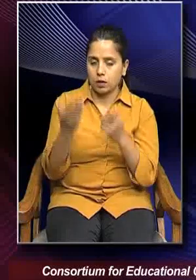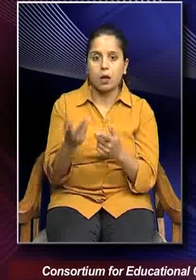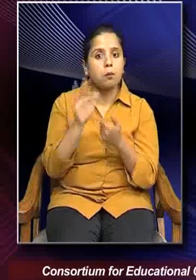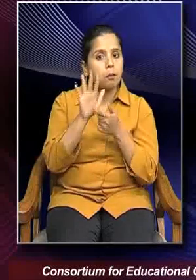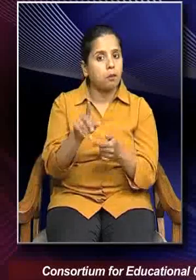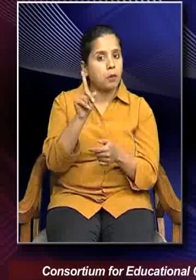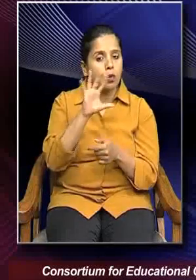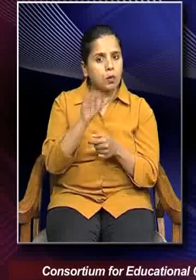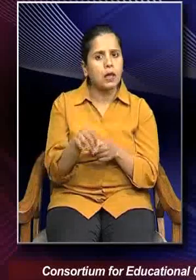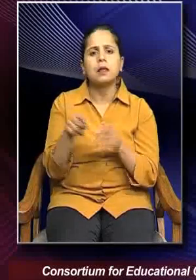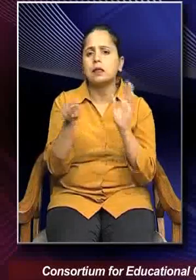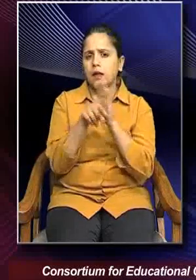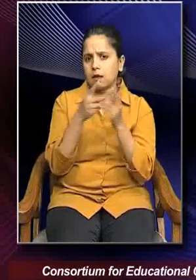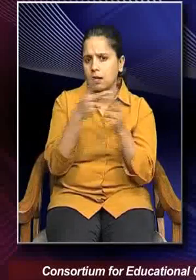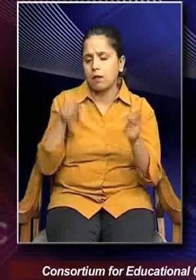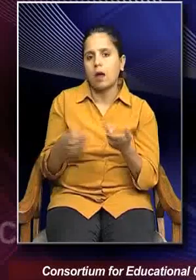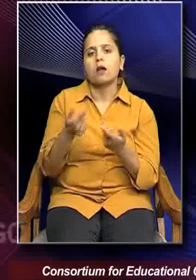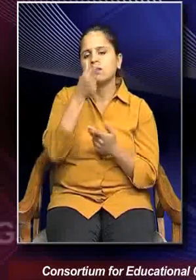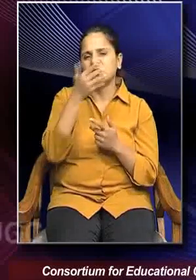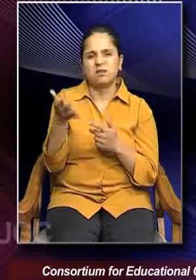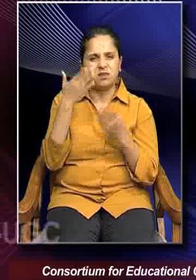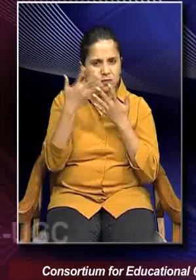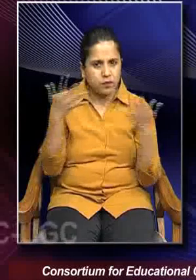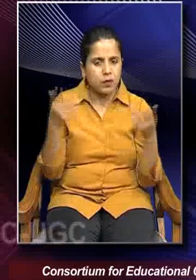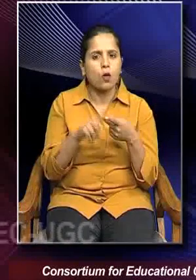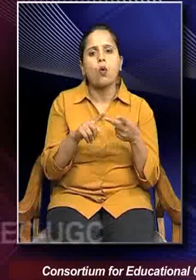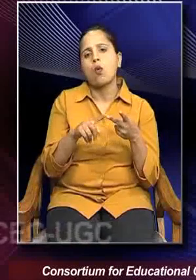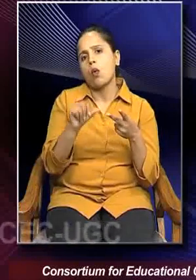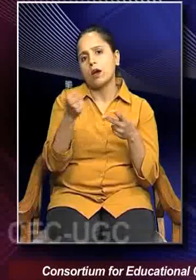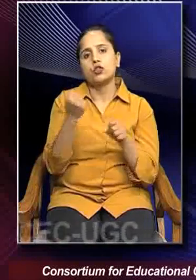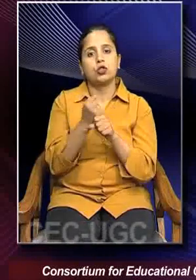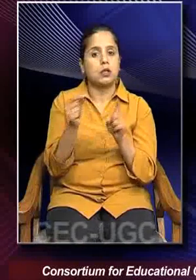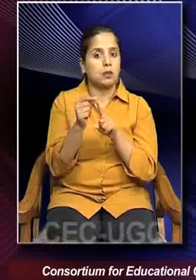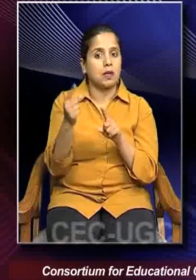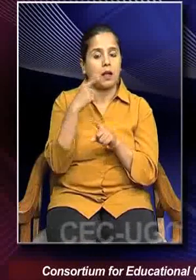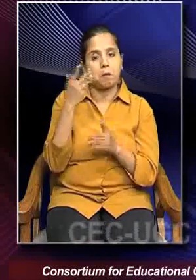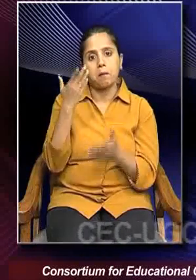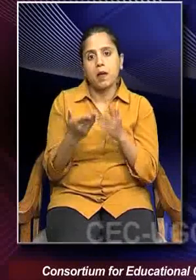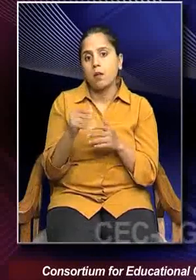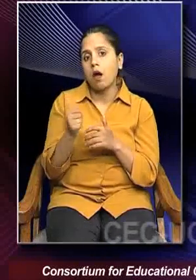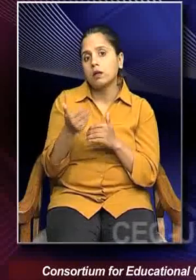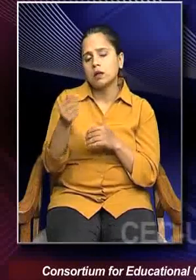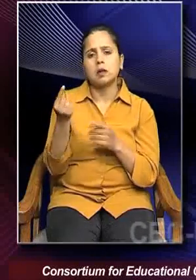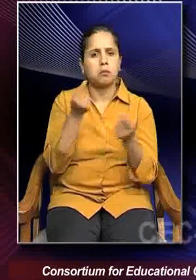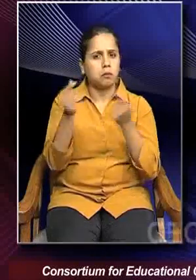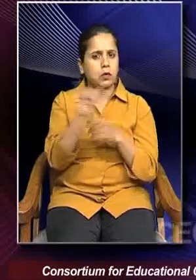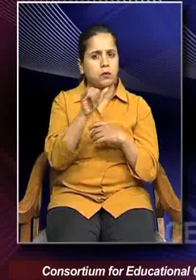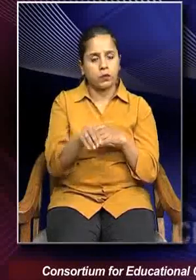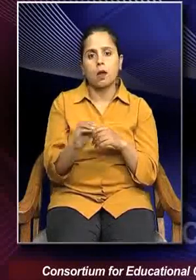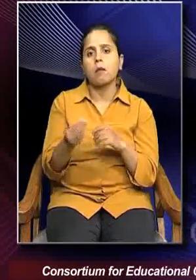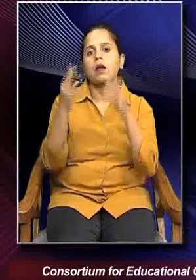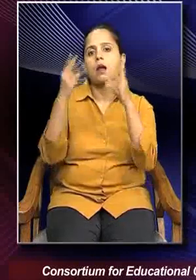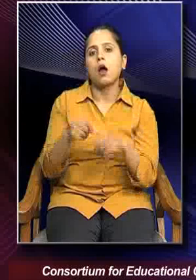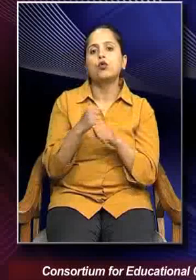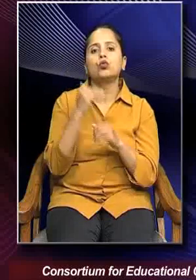the negative externalities such as pollution, etc. So GPI may be considered to be a better measure of